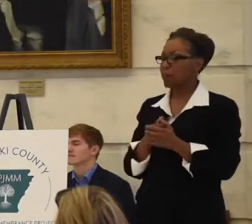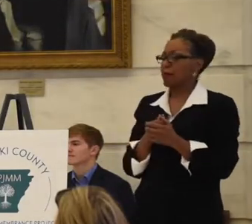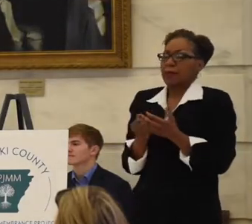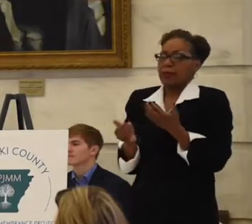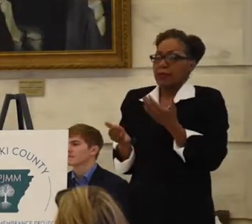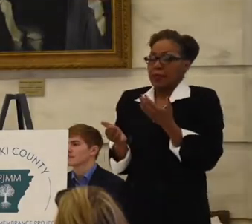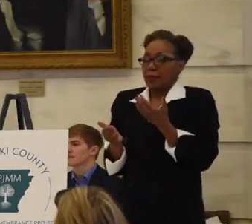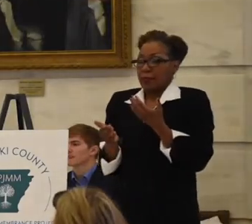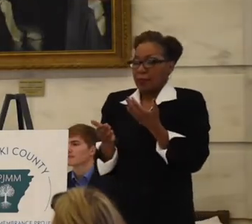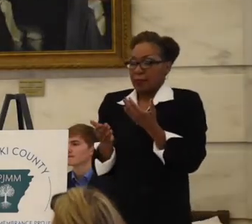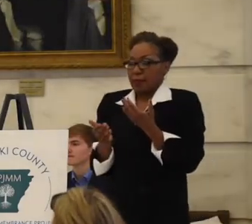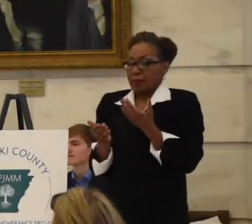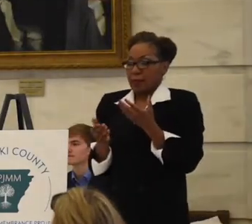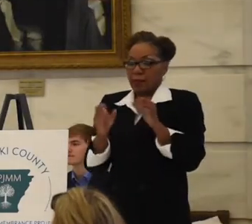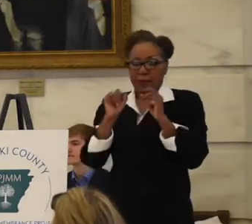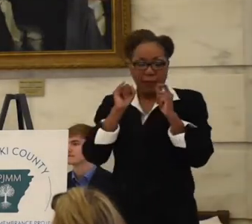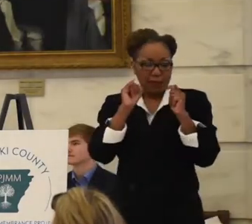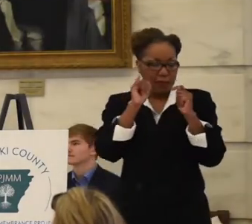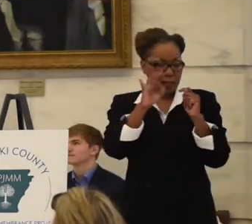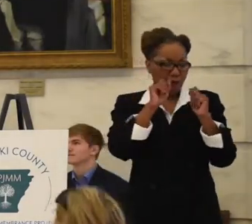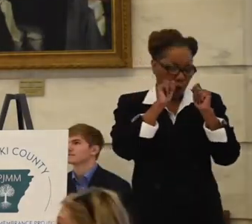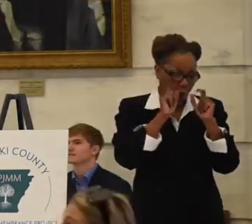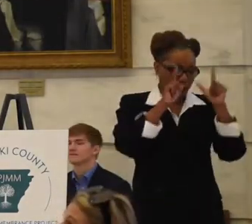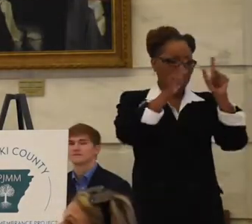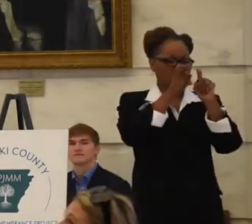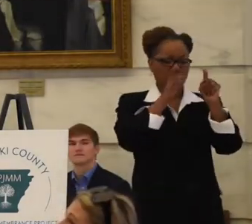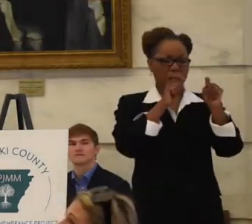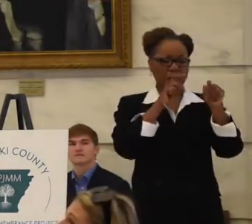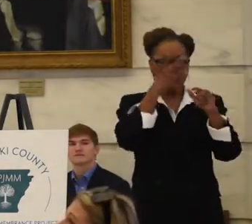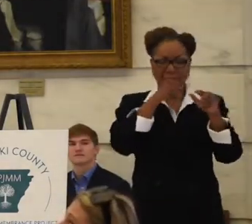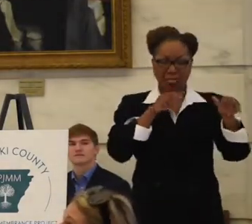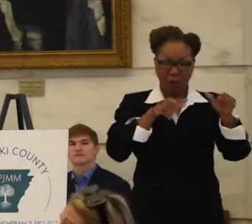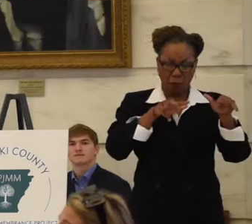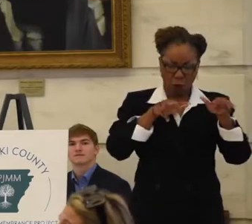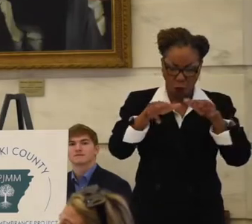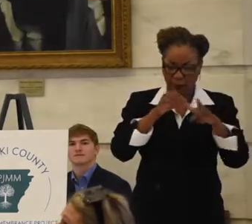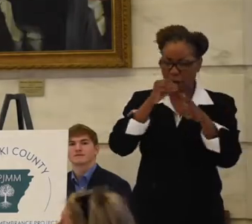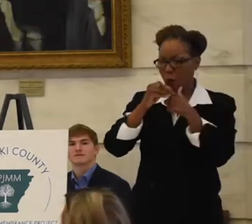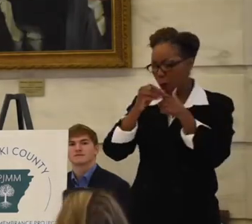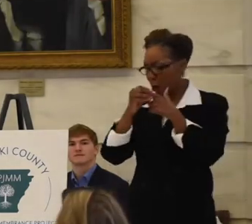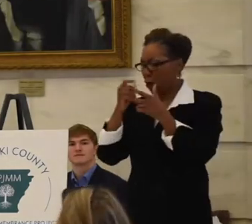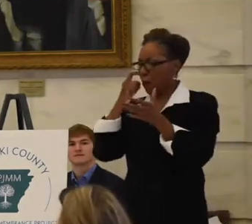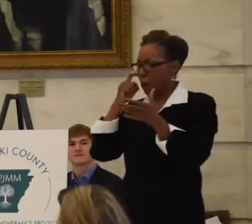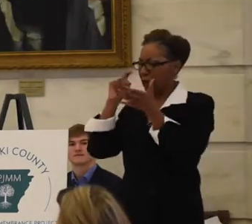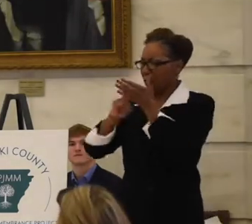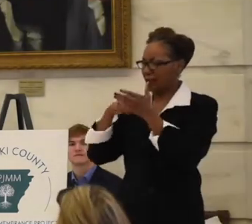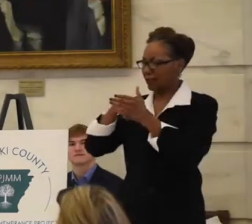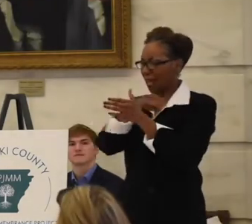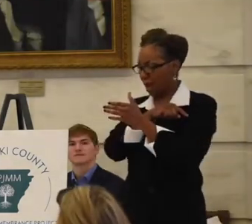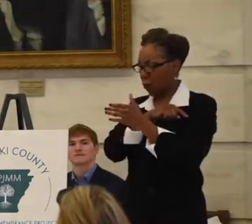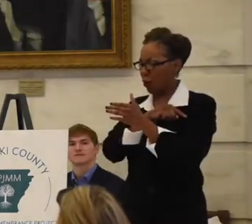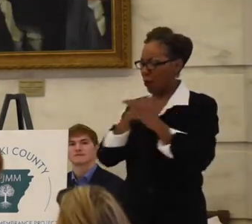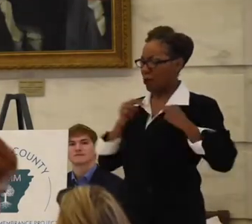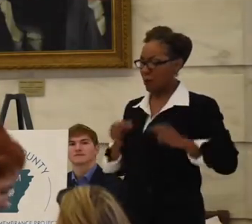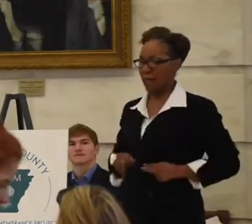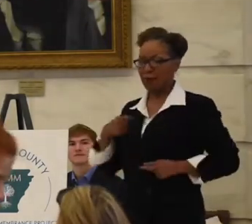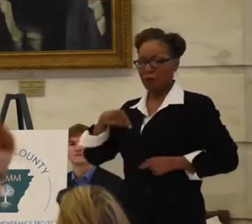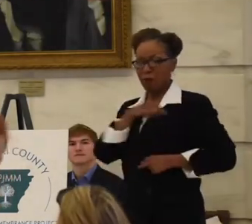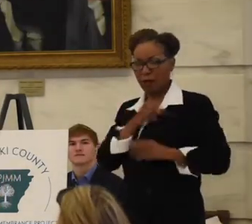Whether rattled out of a sleepy fantasy or reckoning with the shocking history of our humanity, we too often